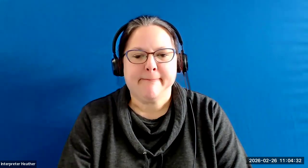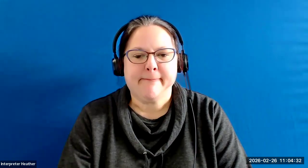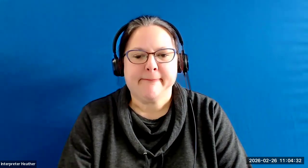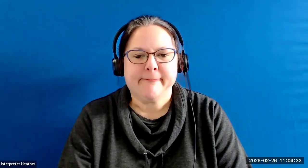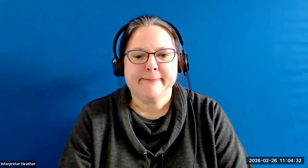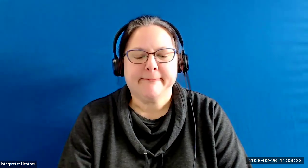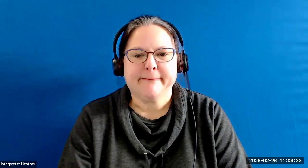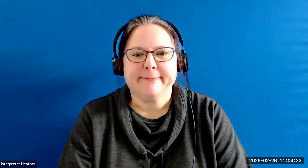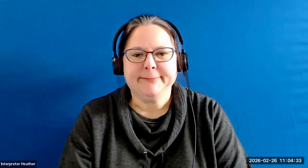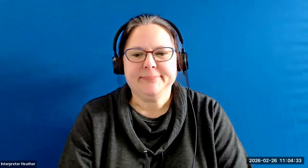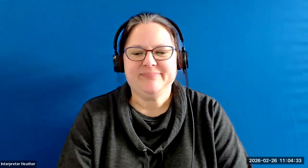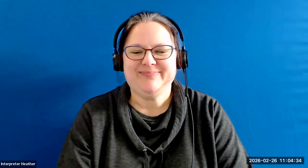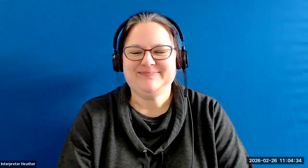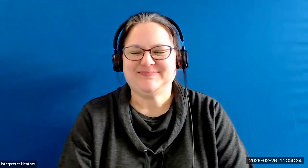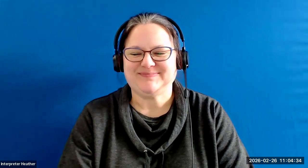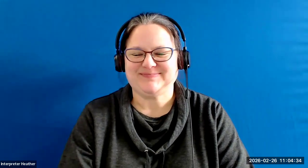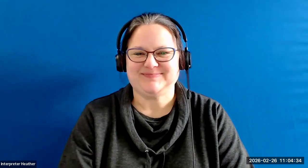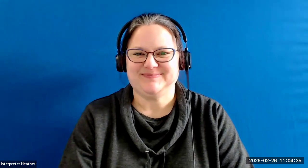Anything else coming in?